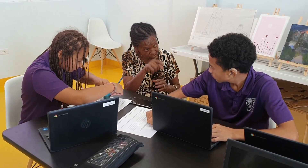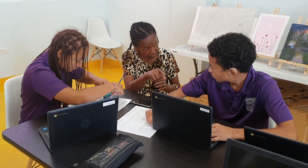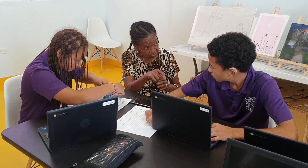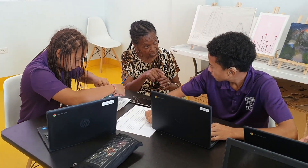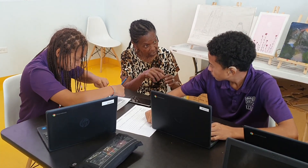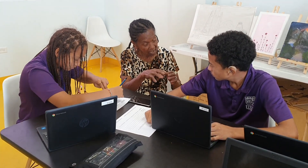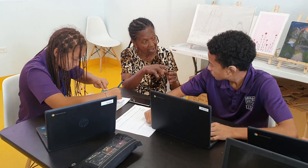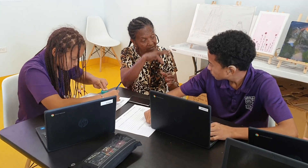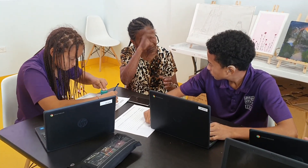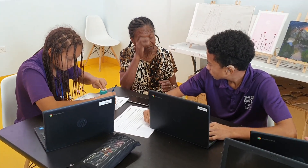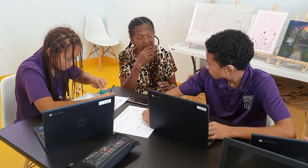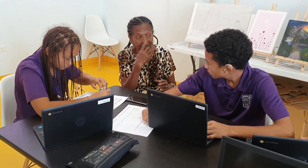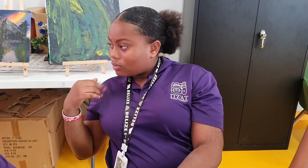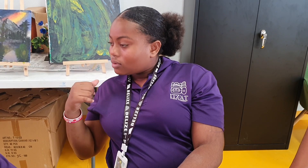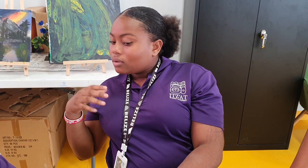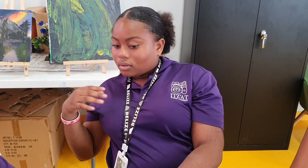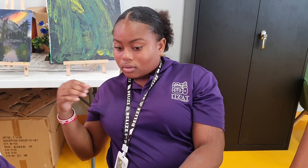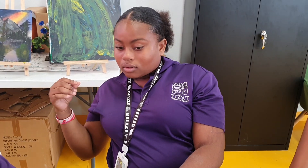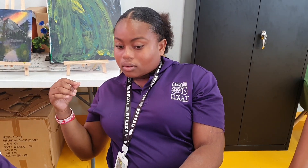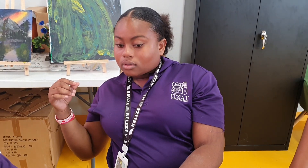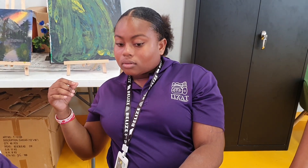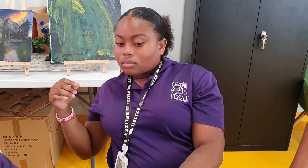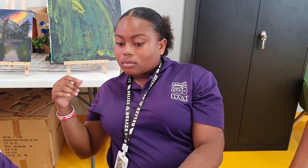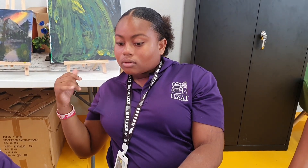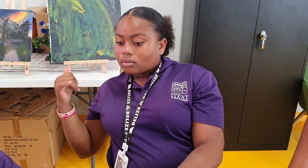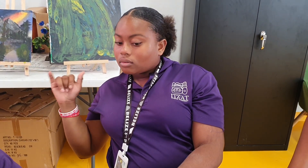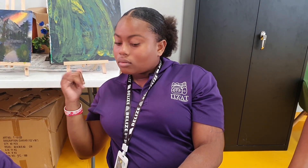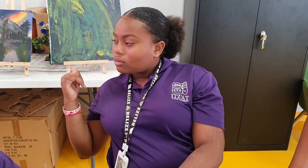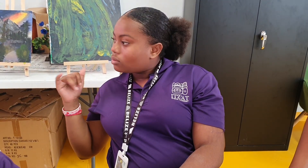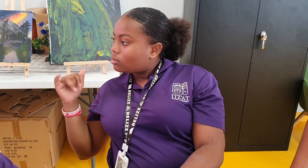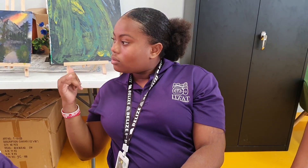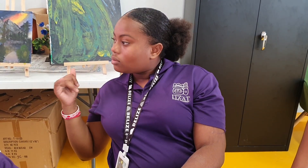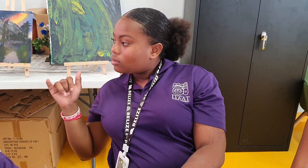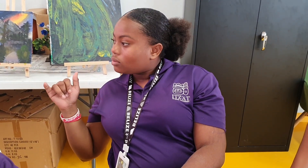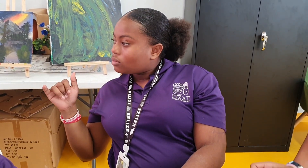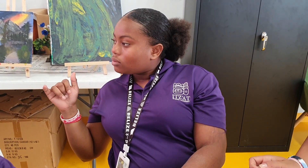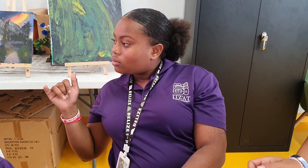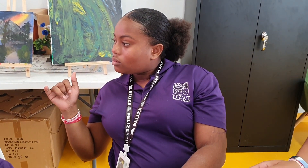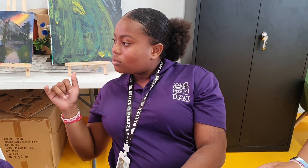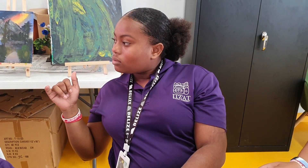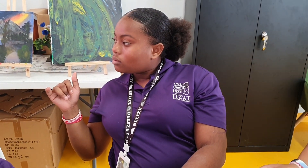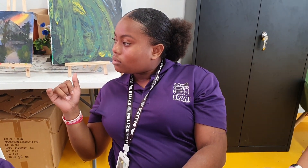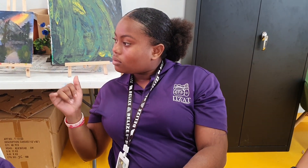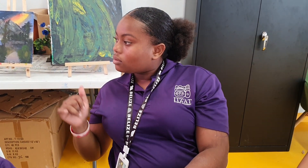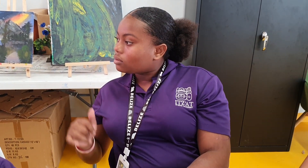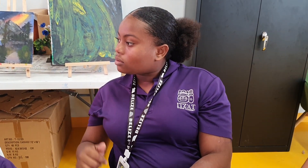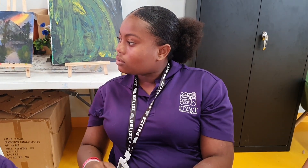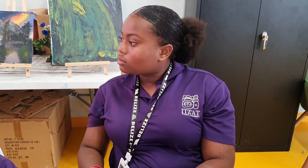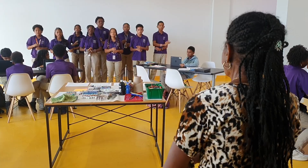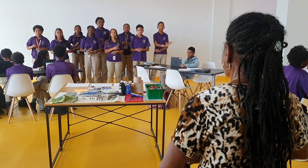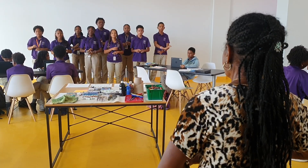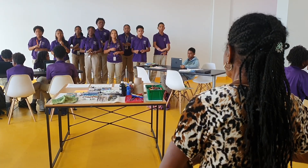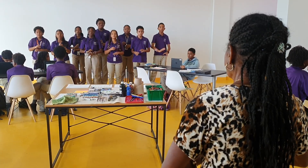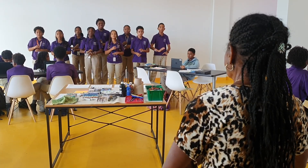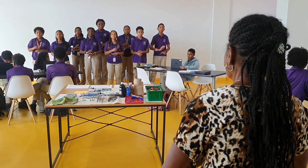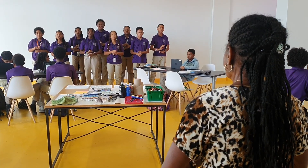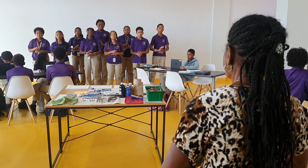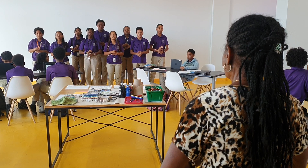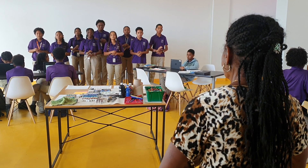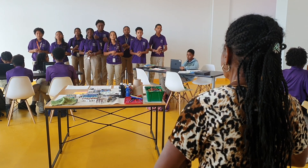their lessons. This is part of an education tool for students who need it at the secondary level. But the culture of having it has